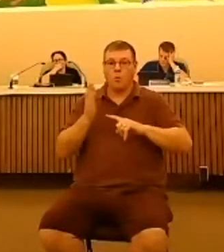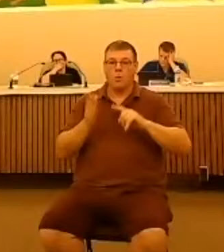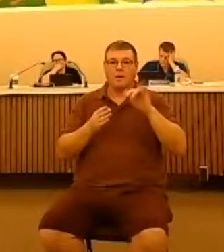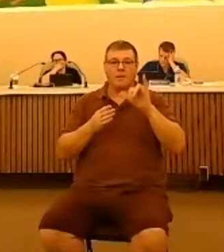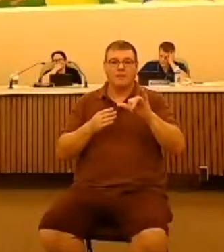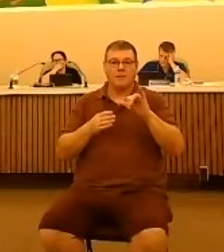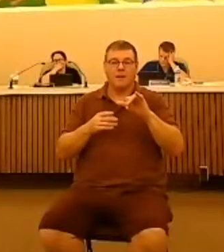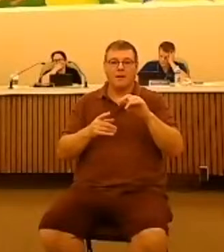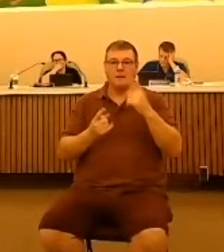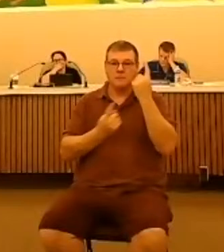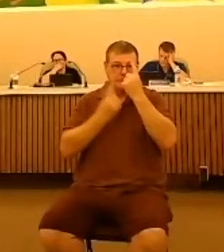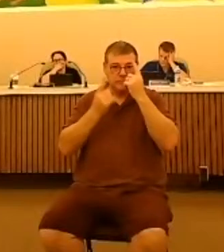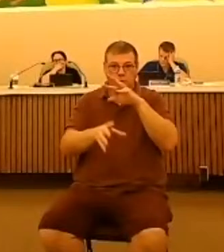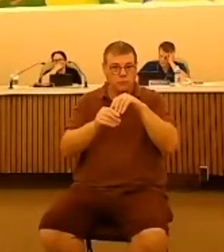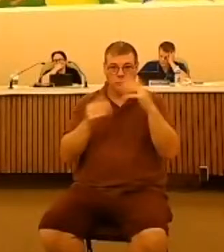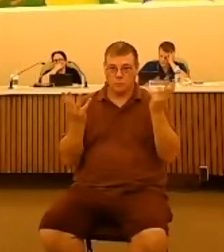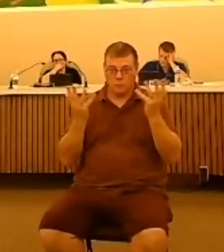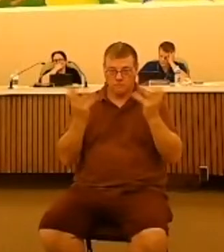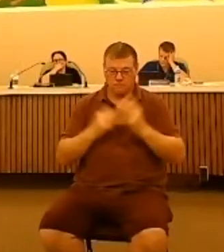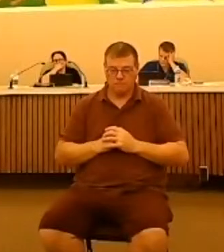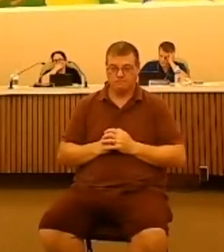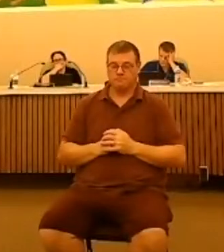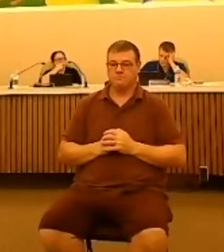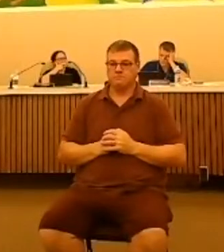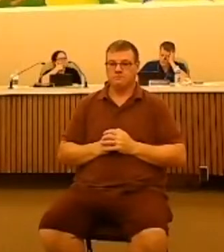study consist of?